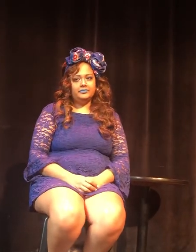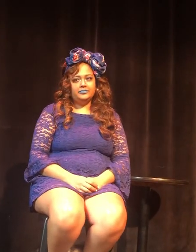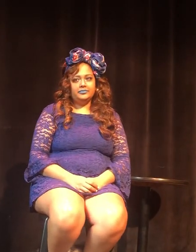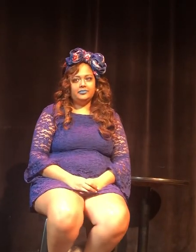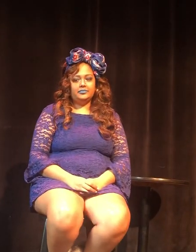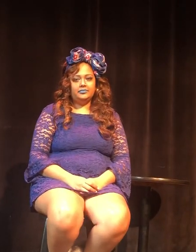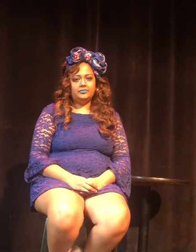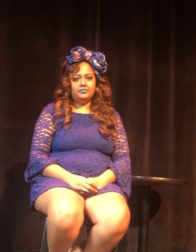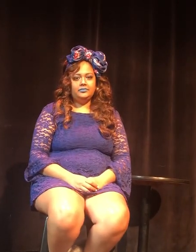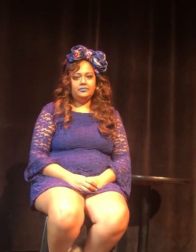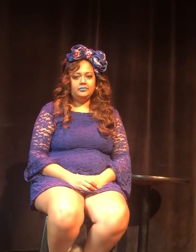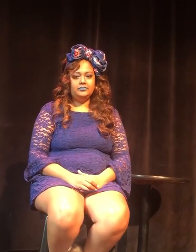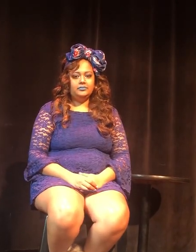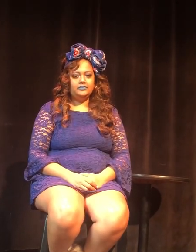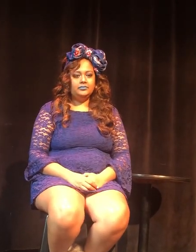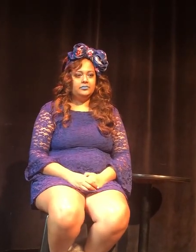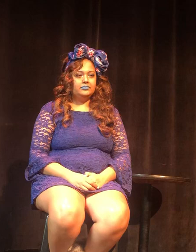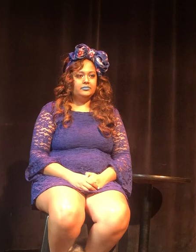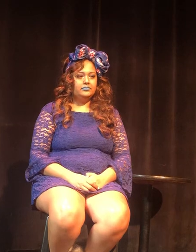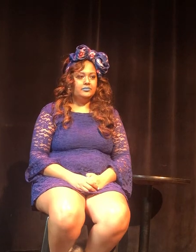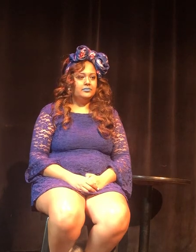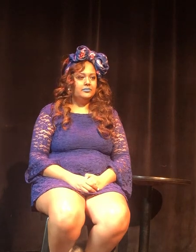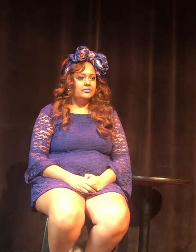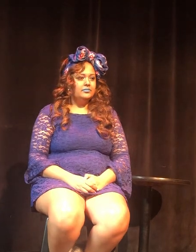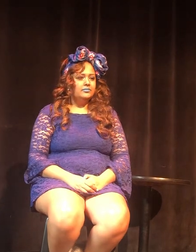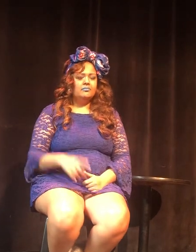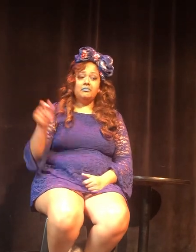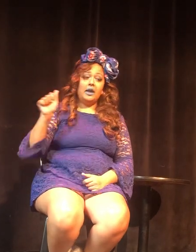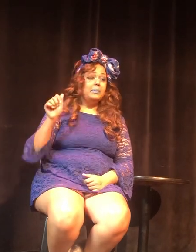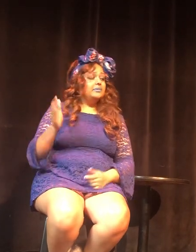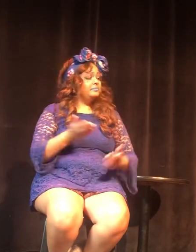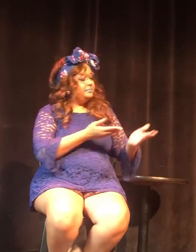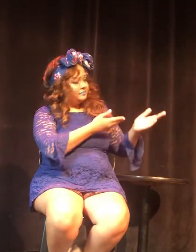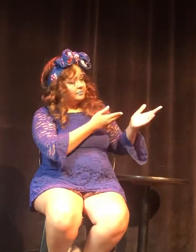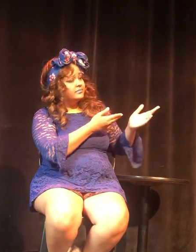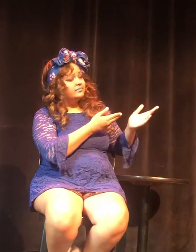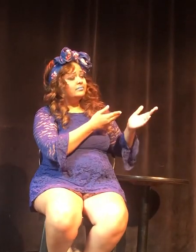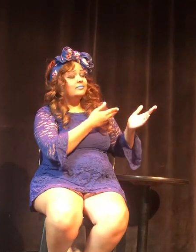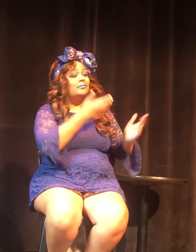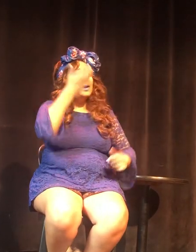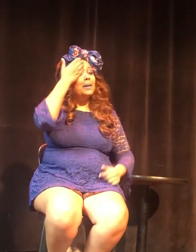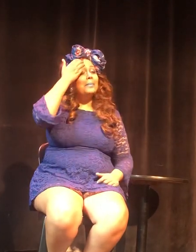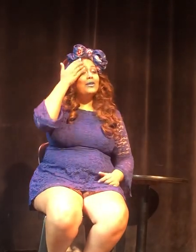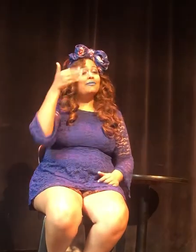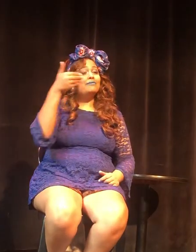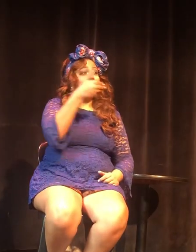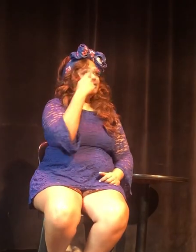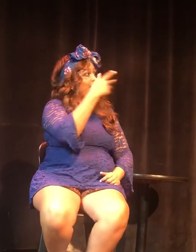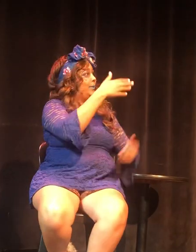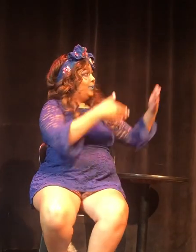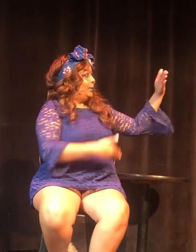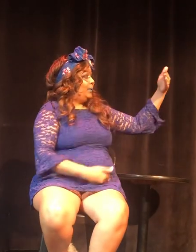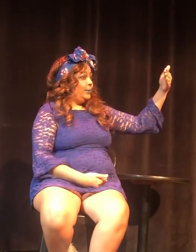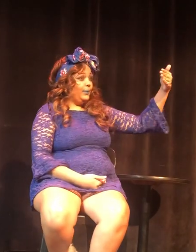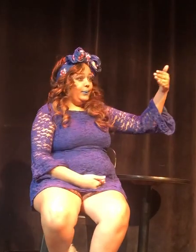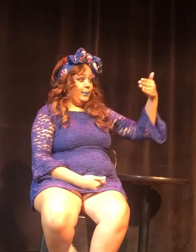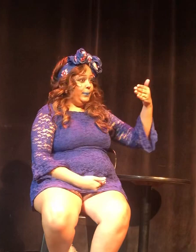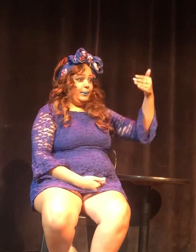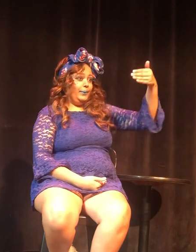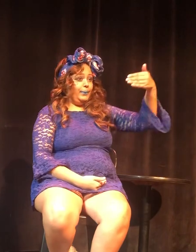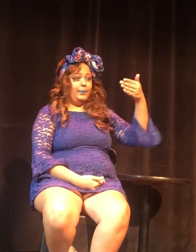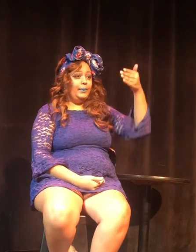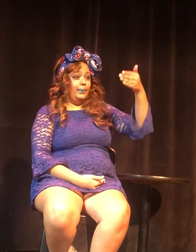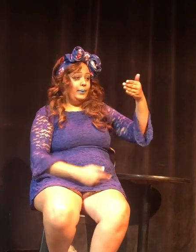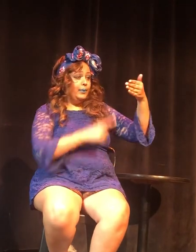Abby said And over here is a parrotfish. Parrotfish change their sex as they get